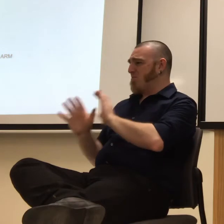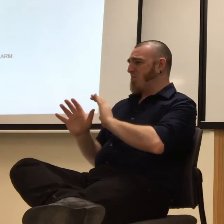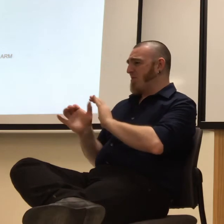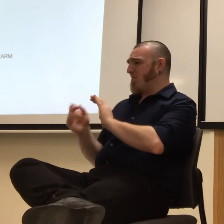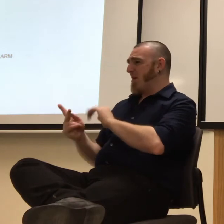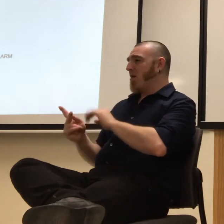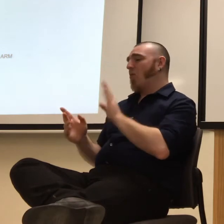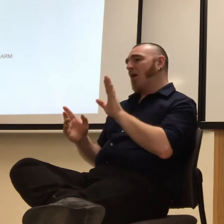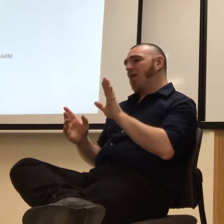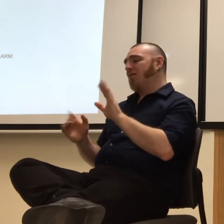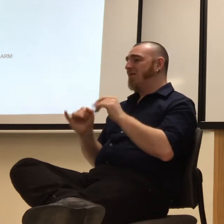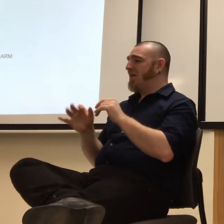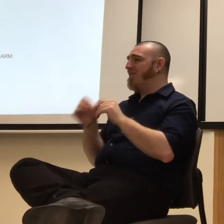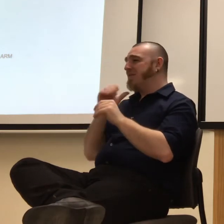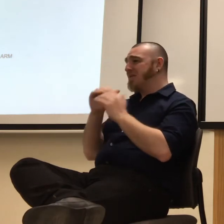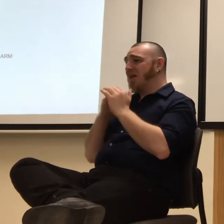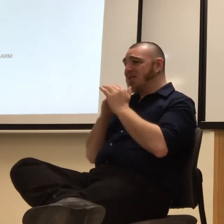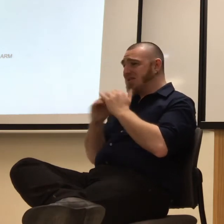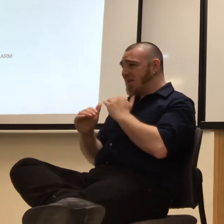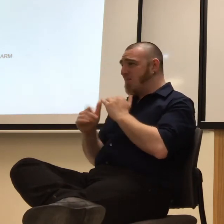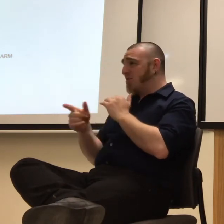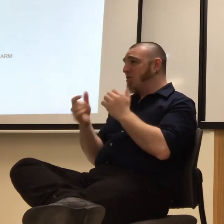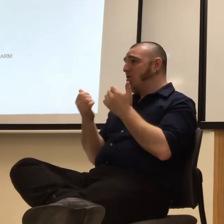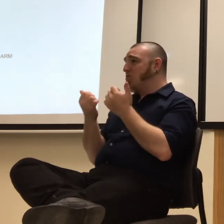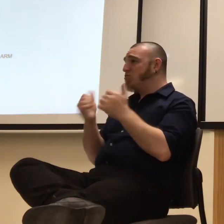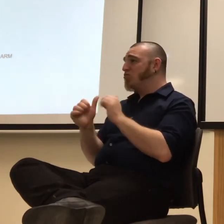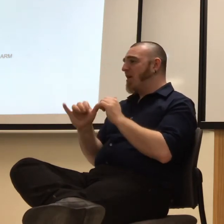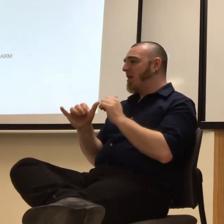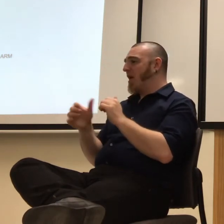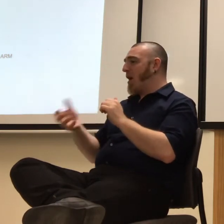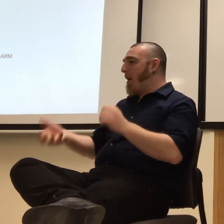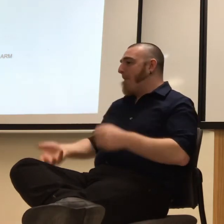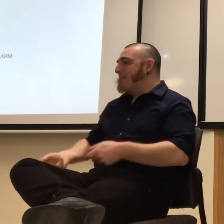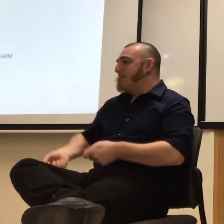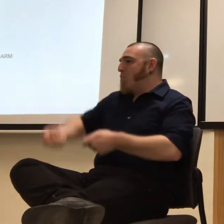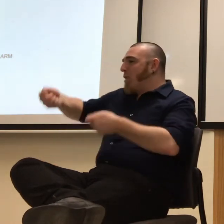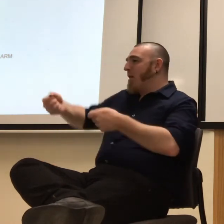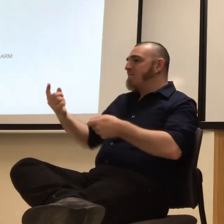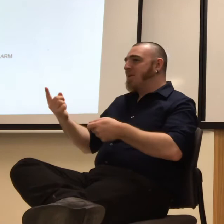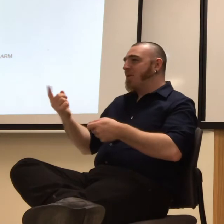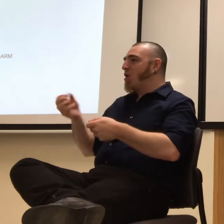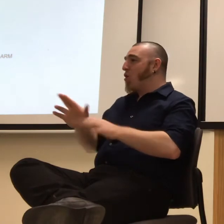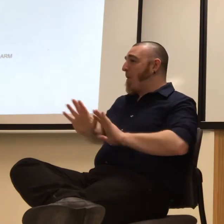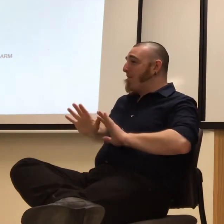it's not stable when you try to pull up or push really hard, you